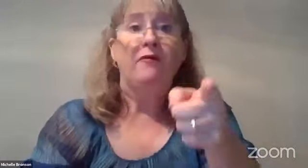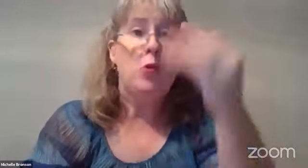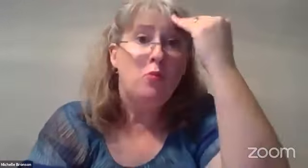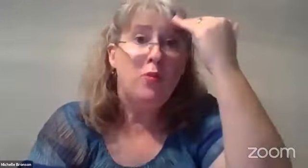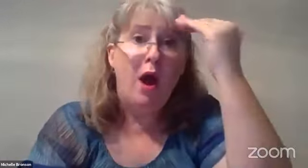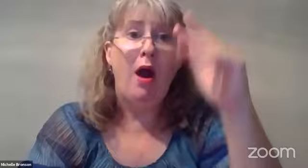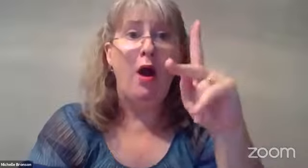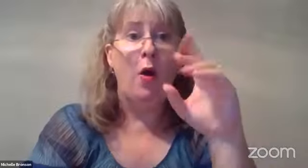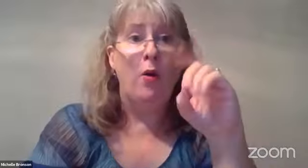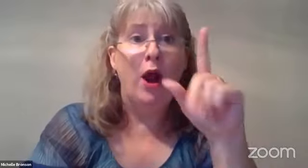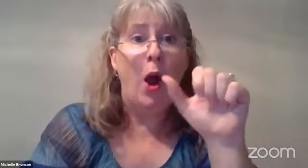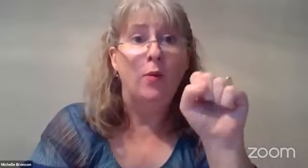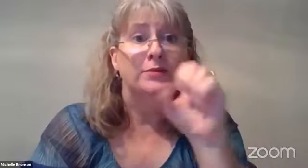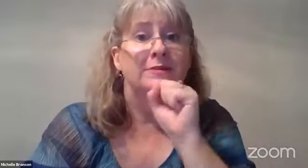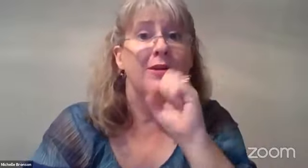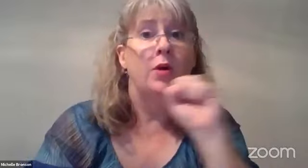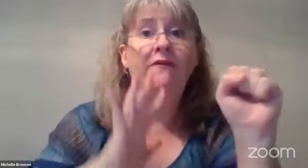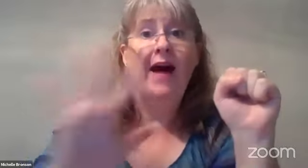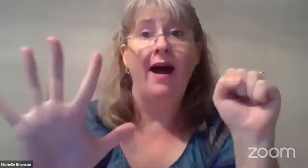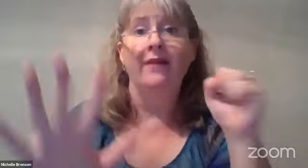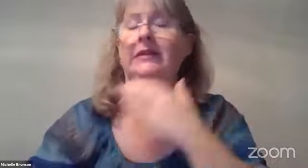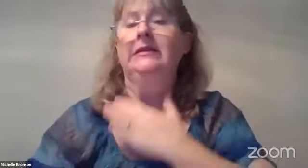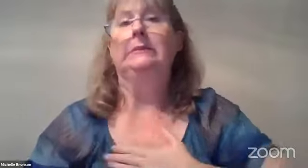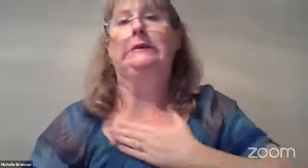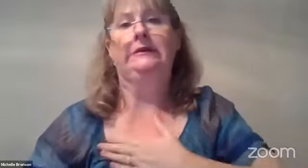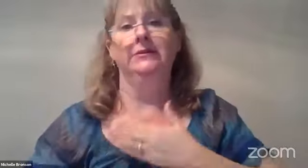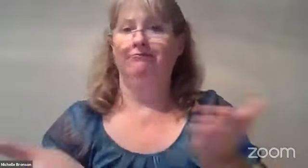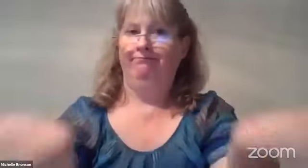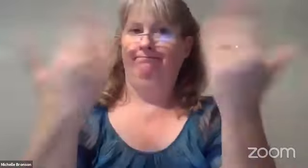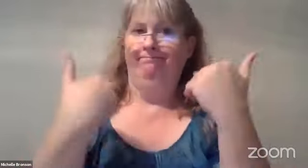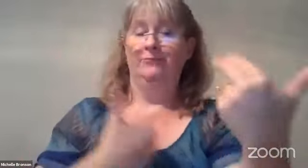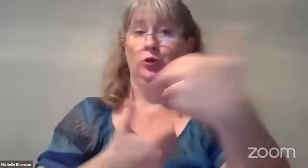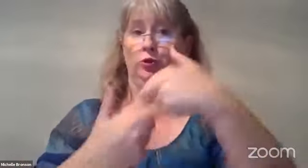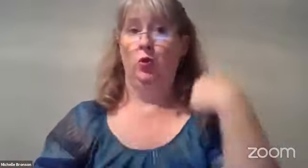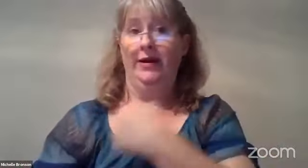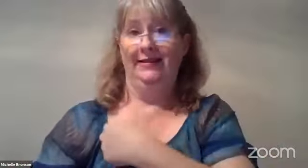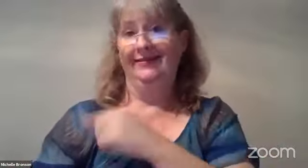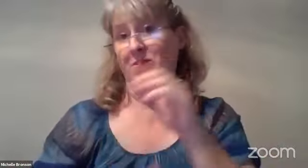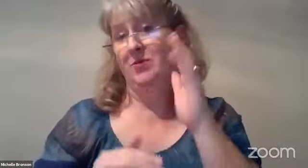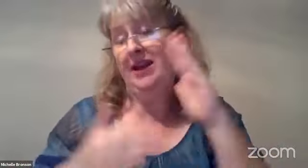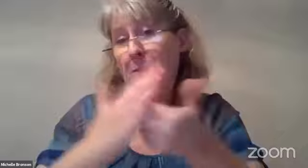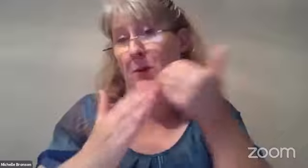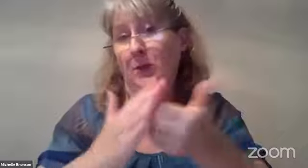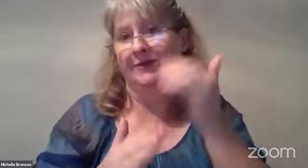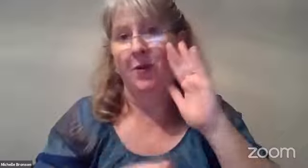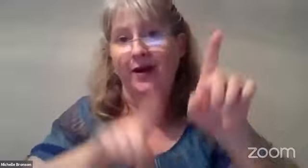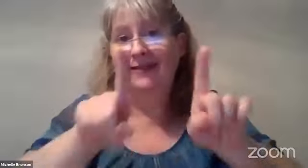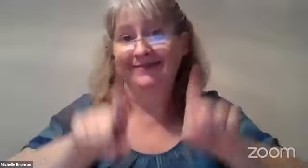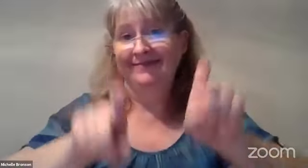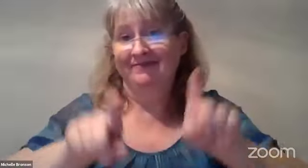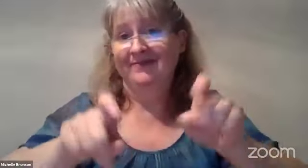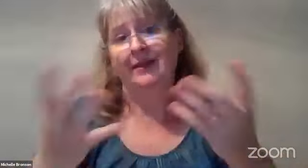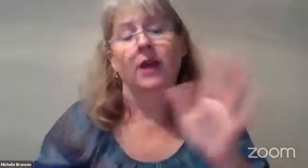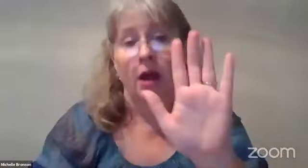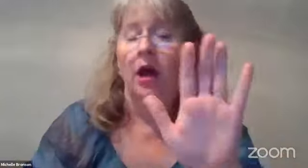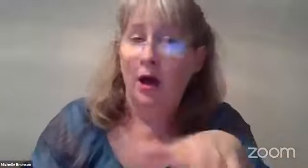in July. So if you know of any CODAs birth to 5, please send them our way and they can join us